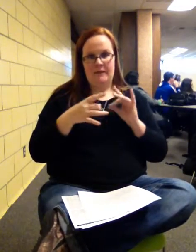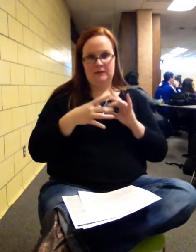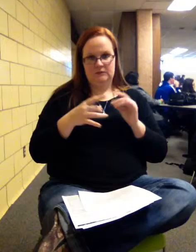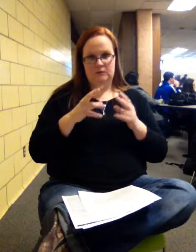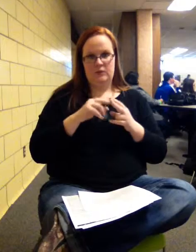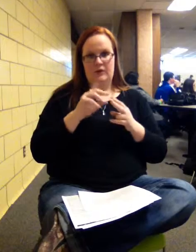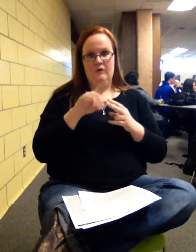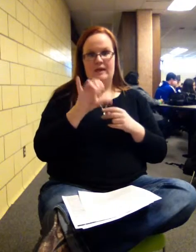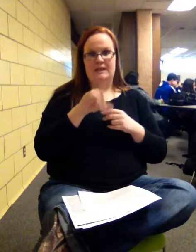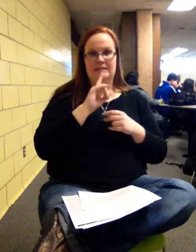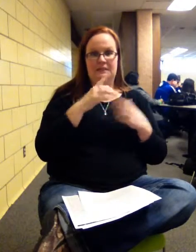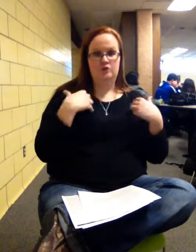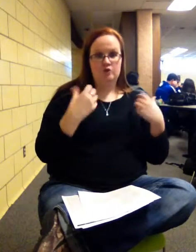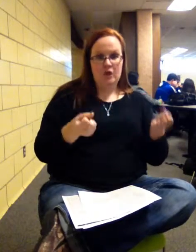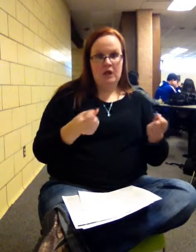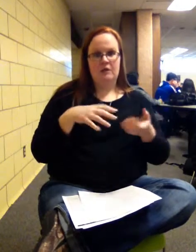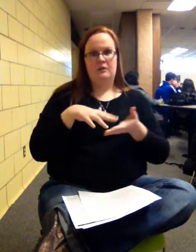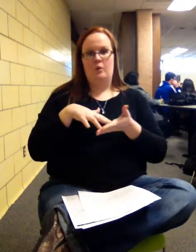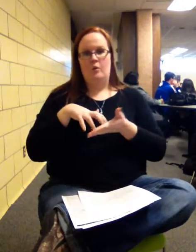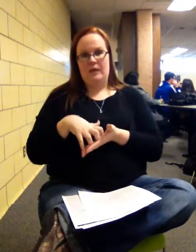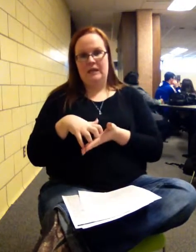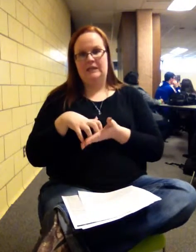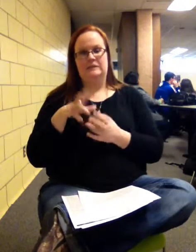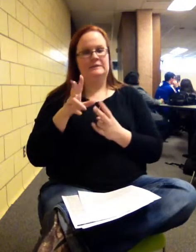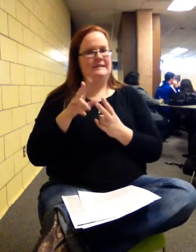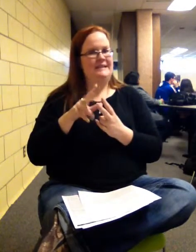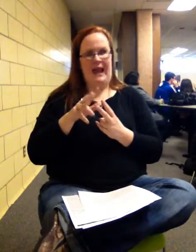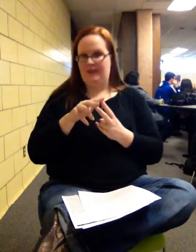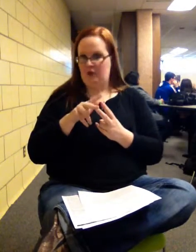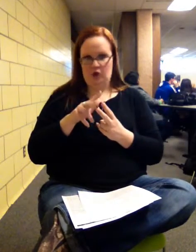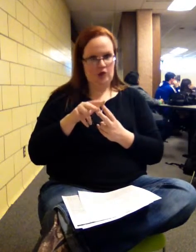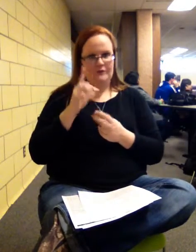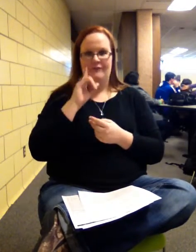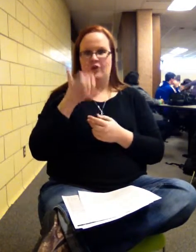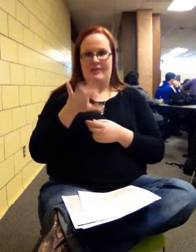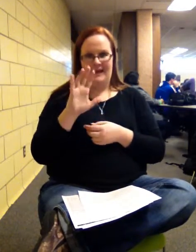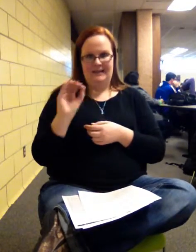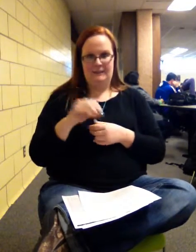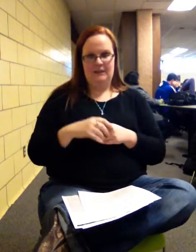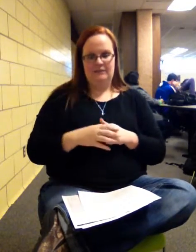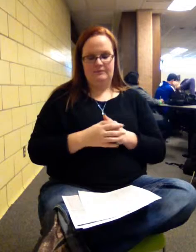a strength, a weakness, or neither for that company.